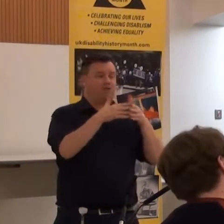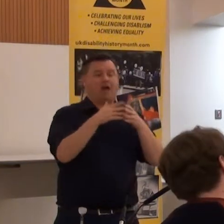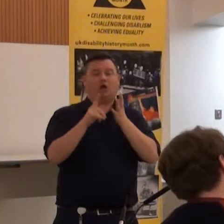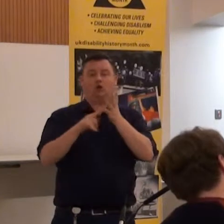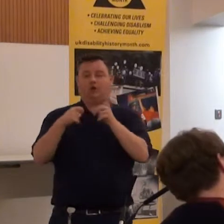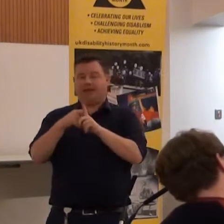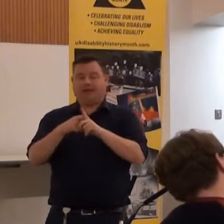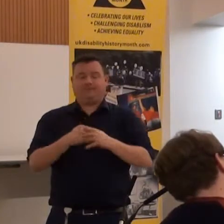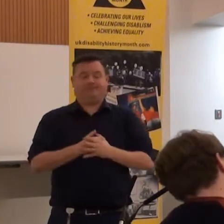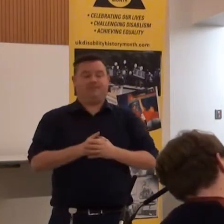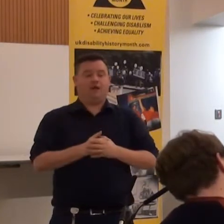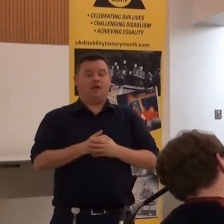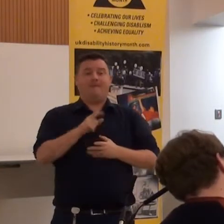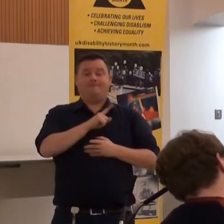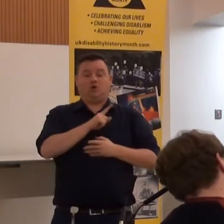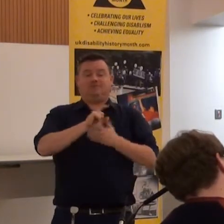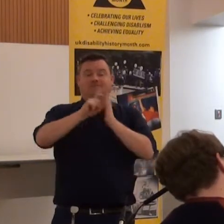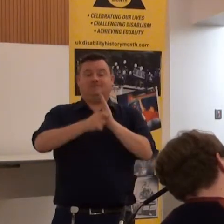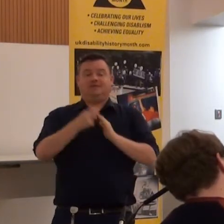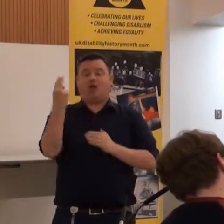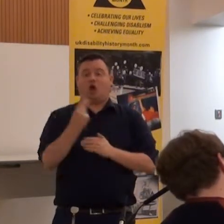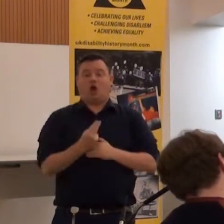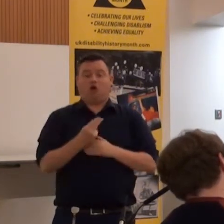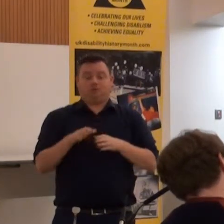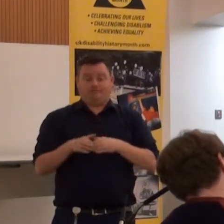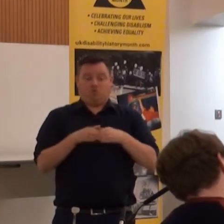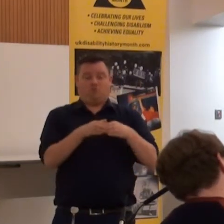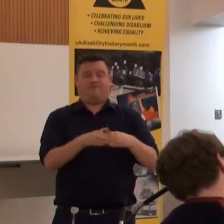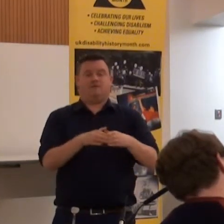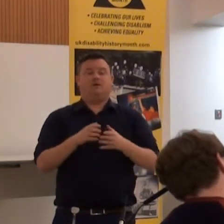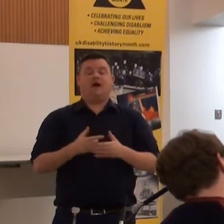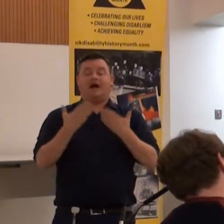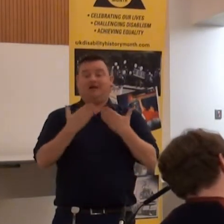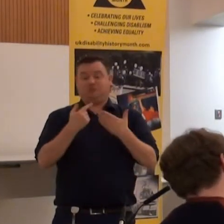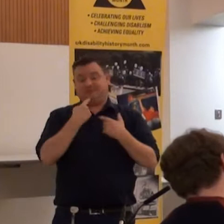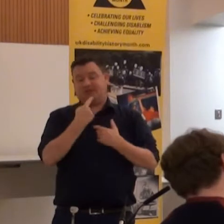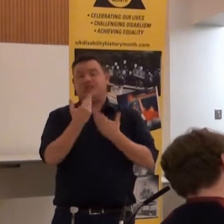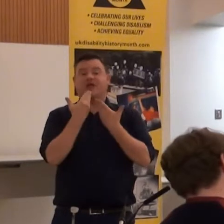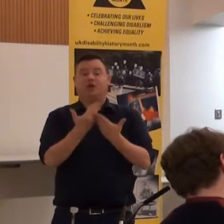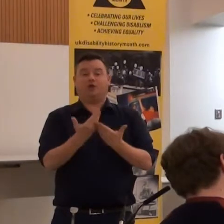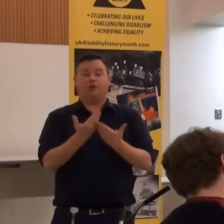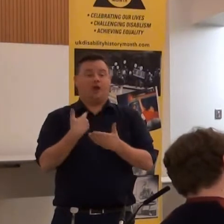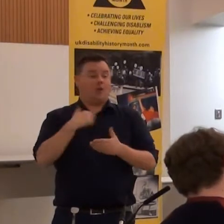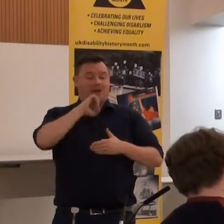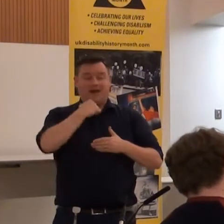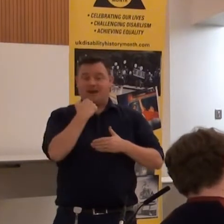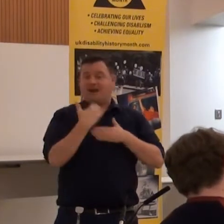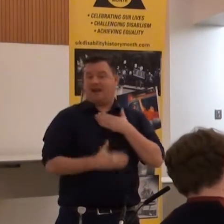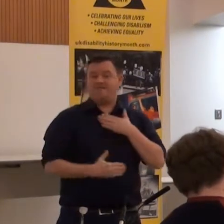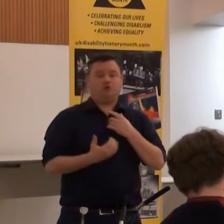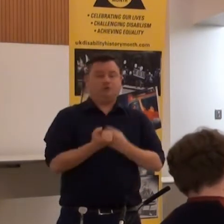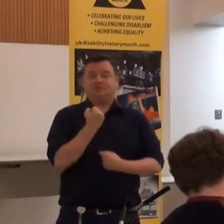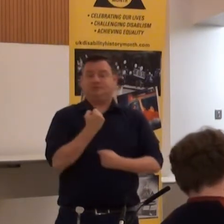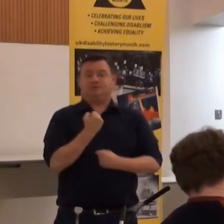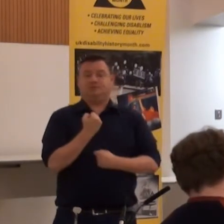UK, because of the disability arts movement. And I've got to say thanks for that. I would have never have done it unless there